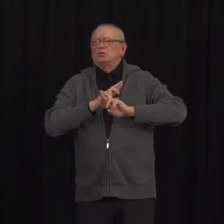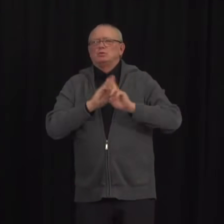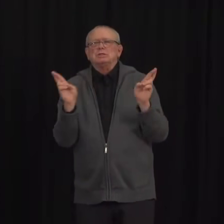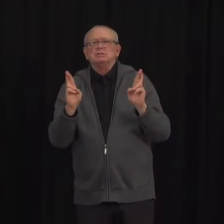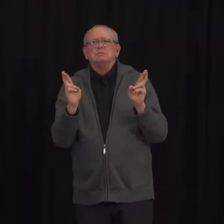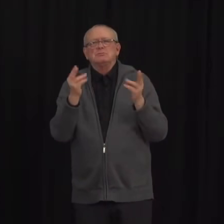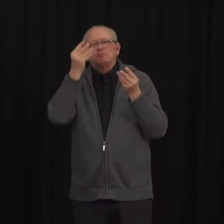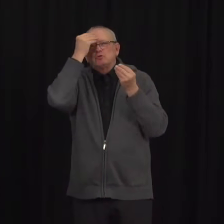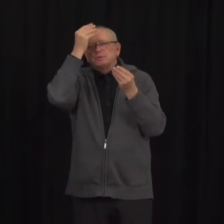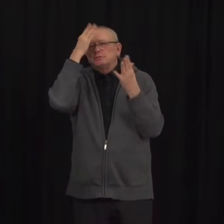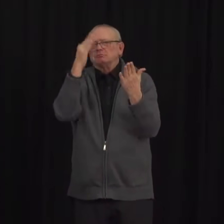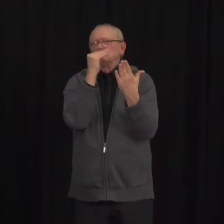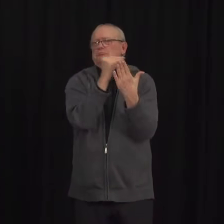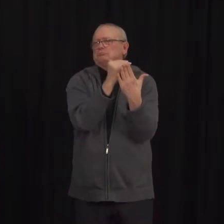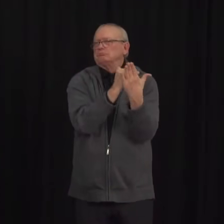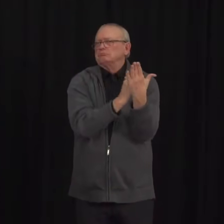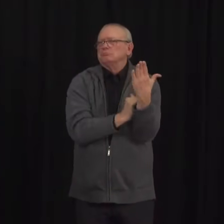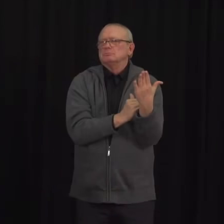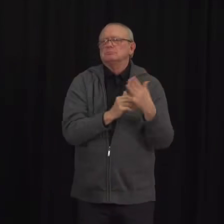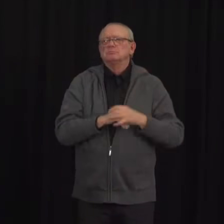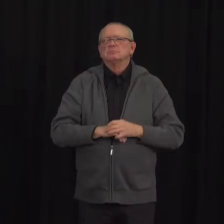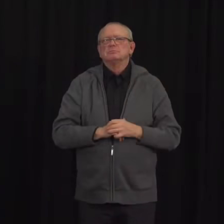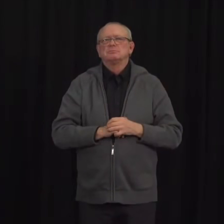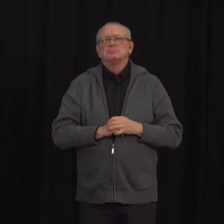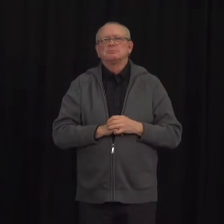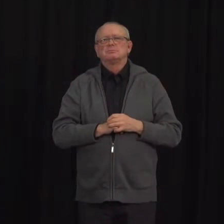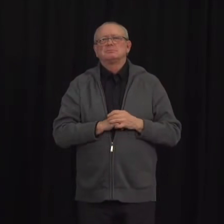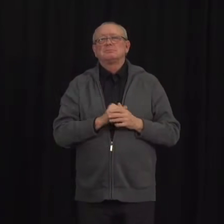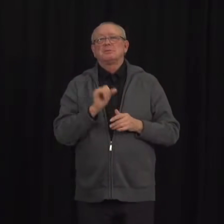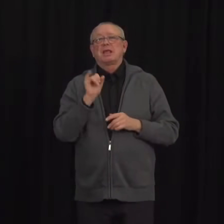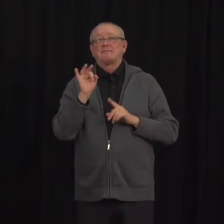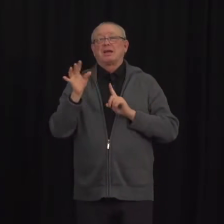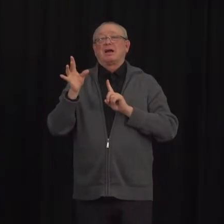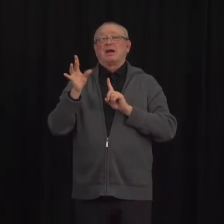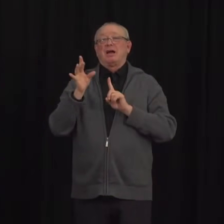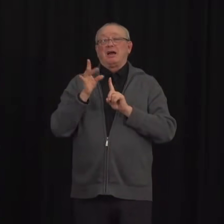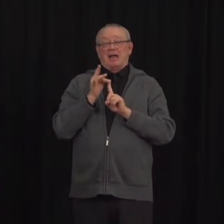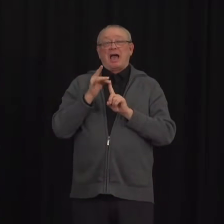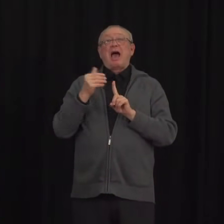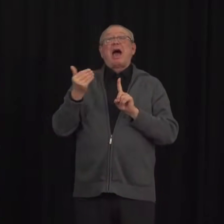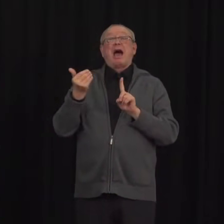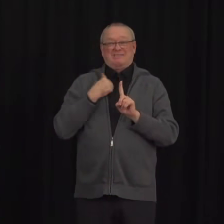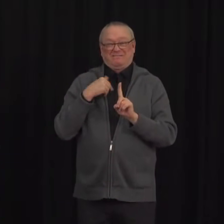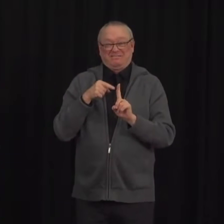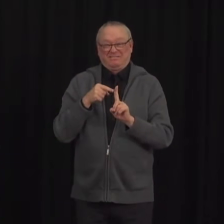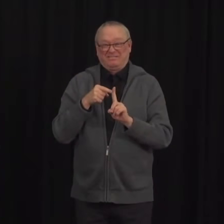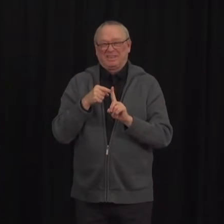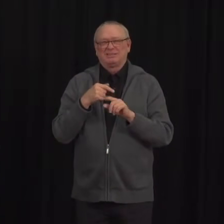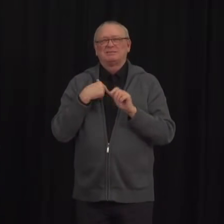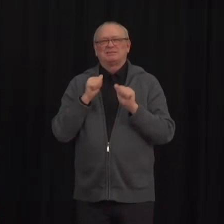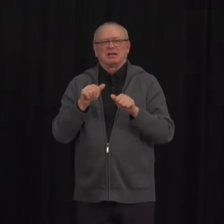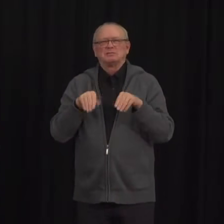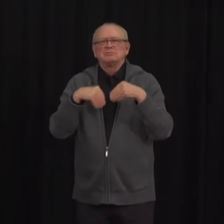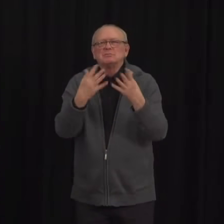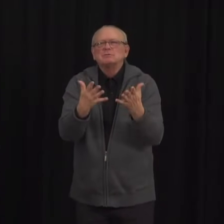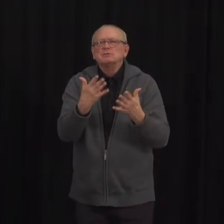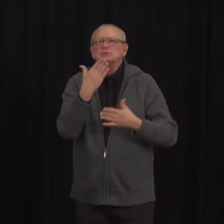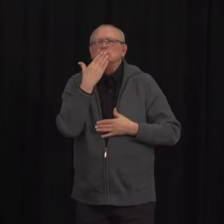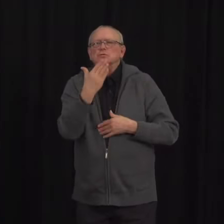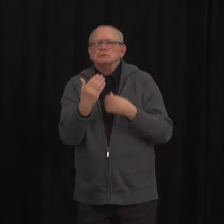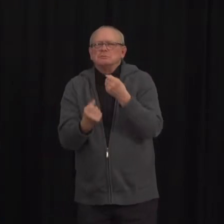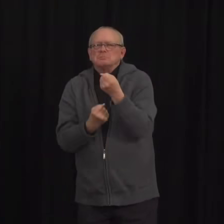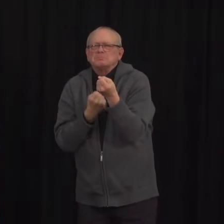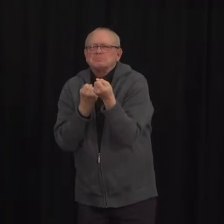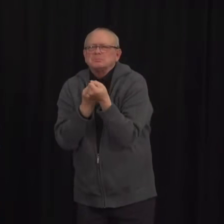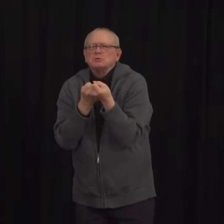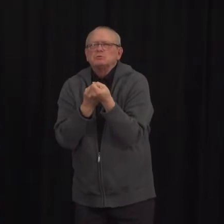information to do it. And also that when there is a case identified, that we provide the resources that that location needs